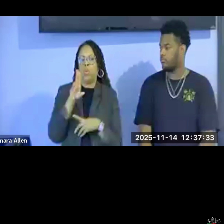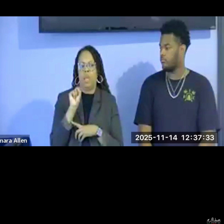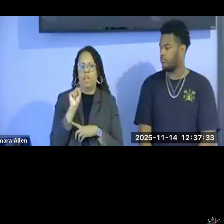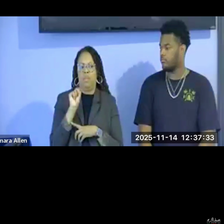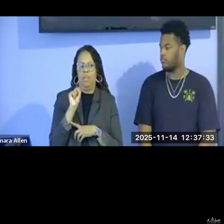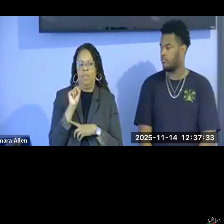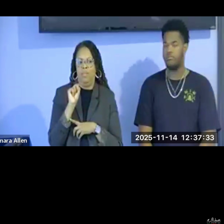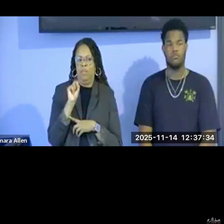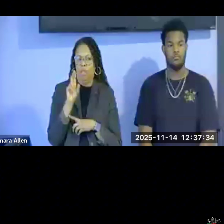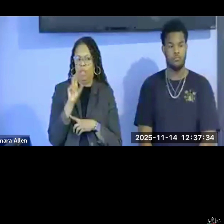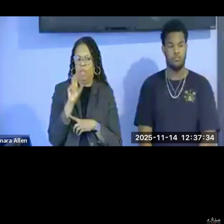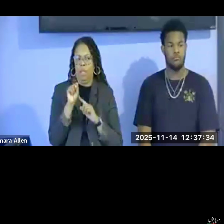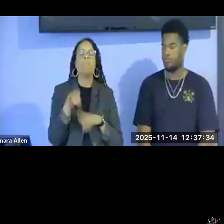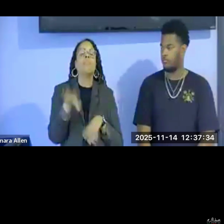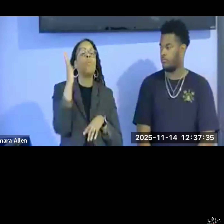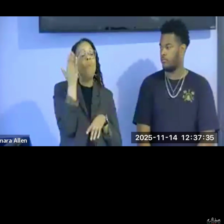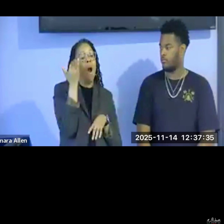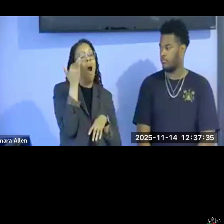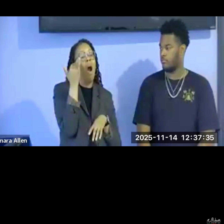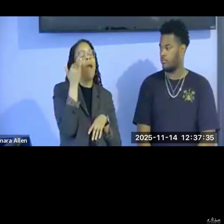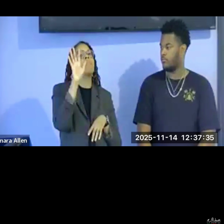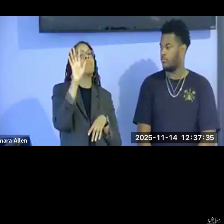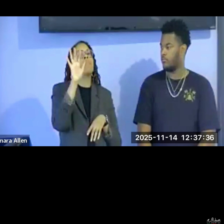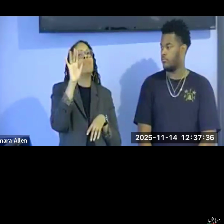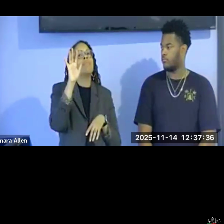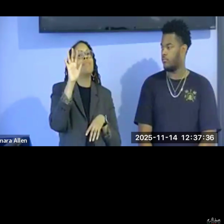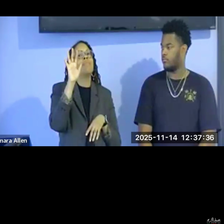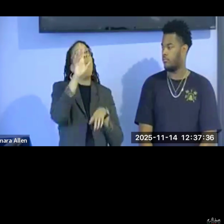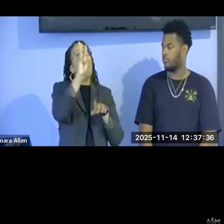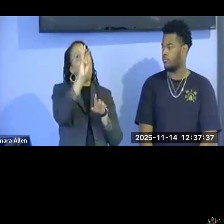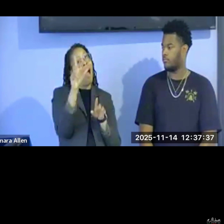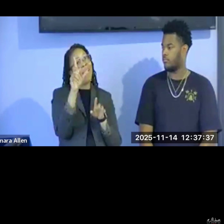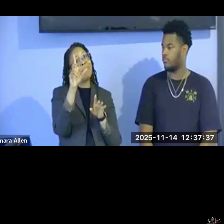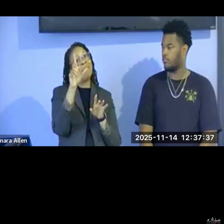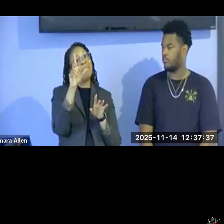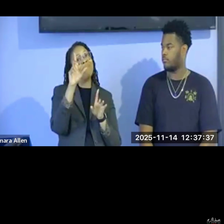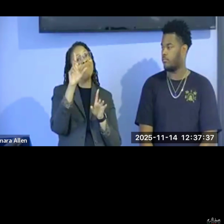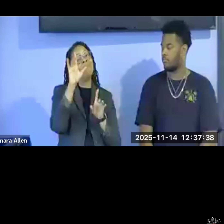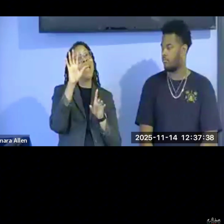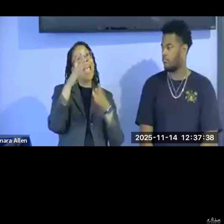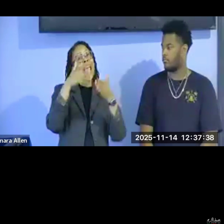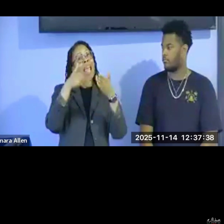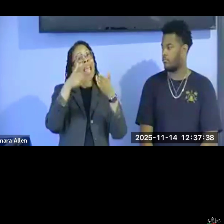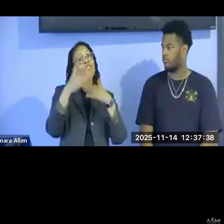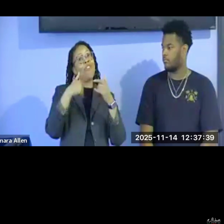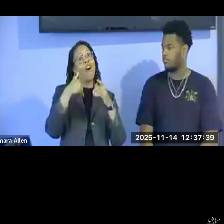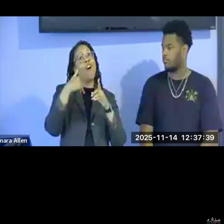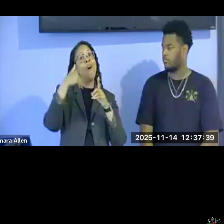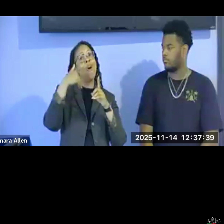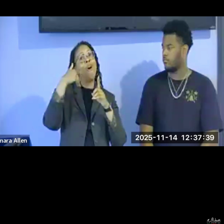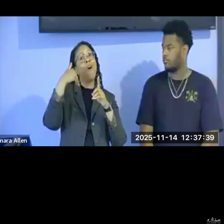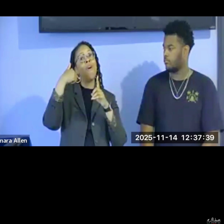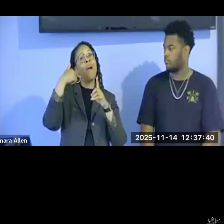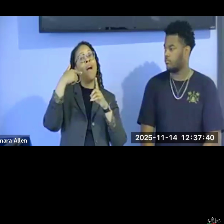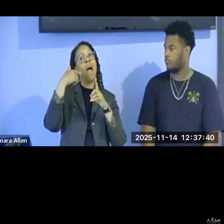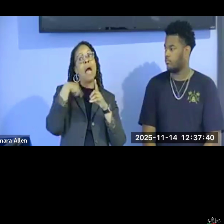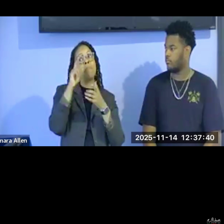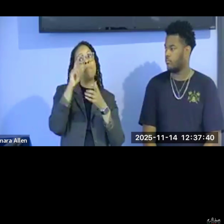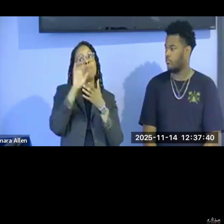Now, in this specific study, I focused on Black Americans in the United States. Well,